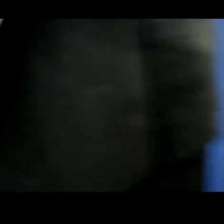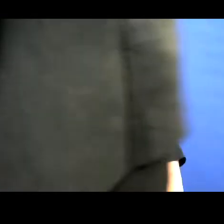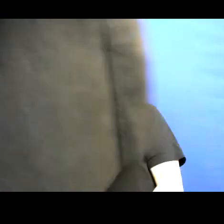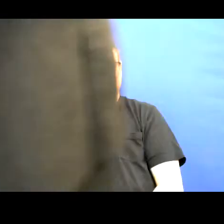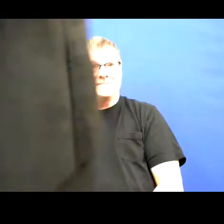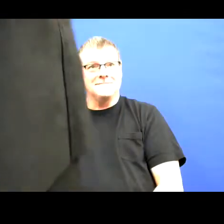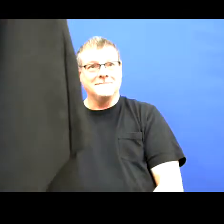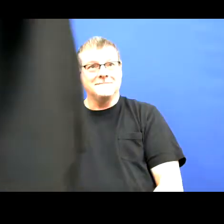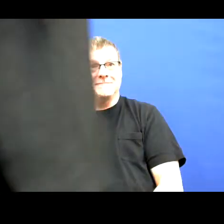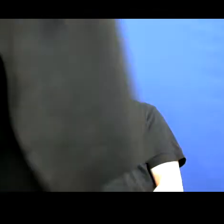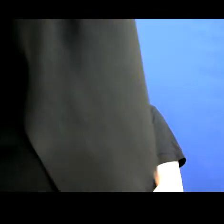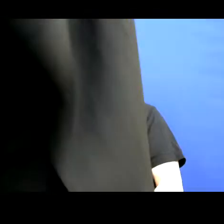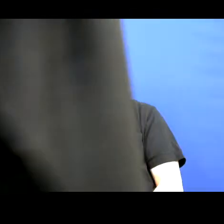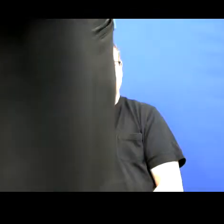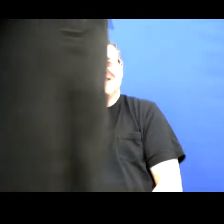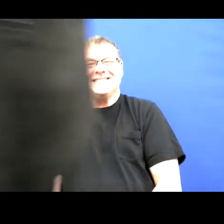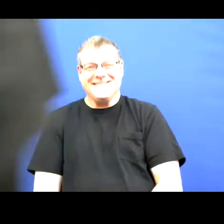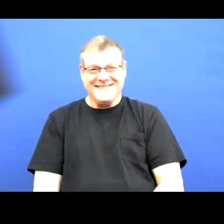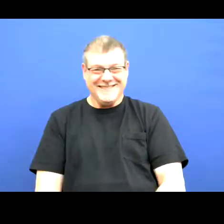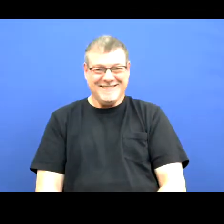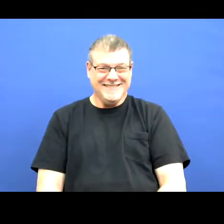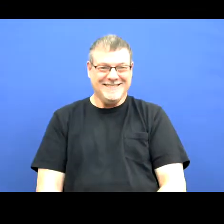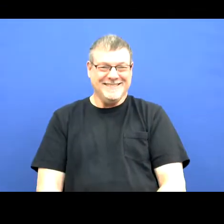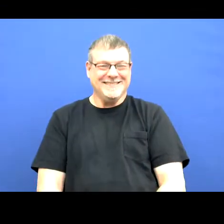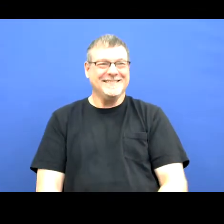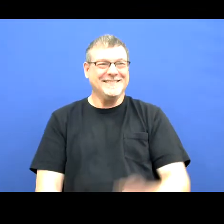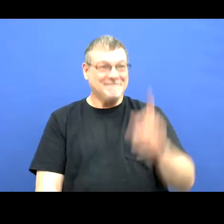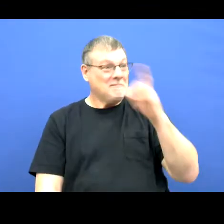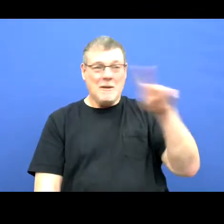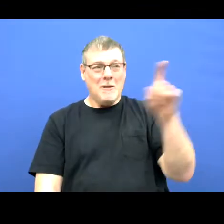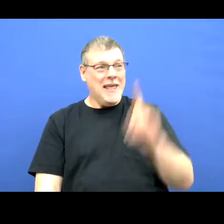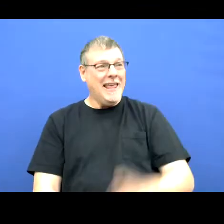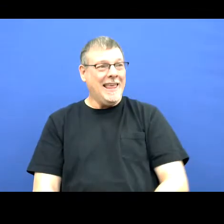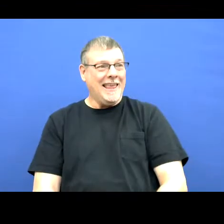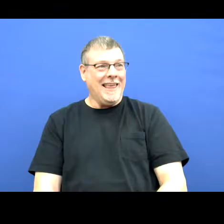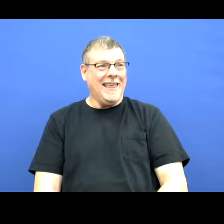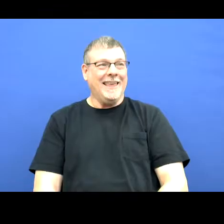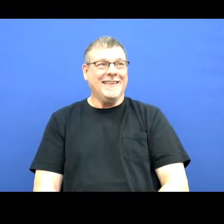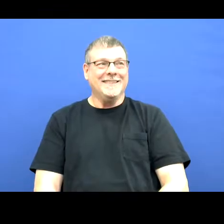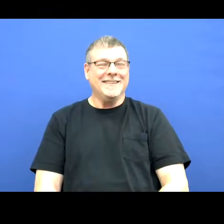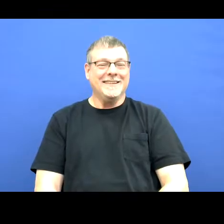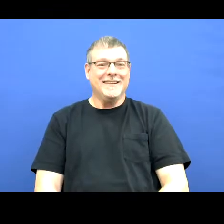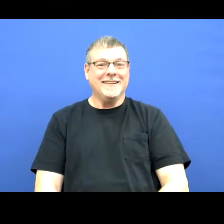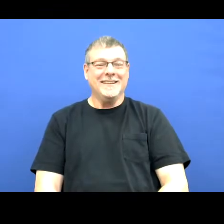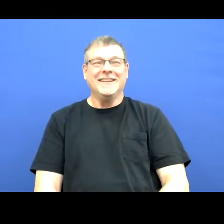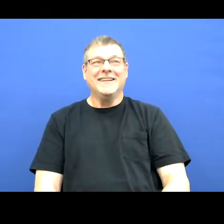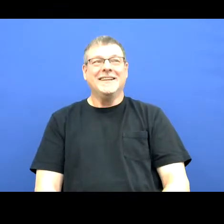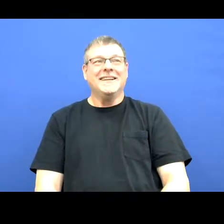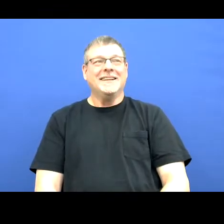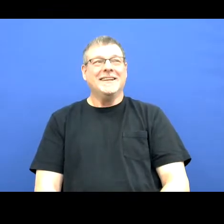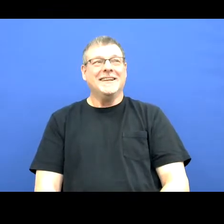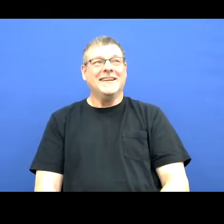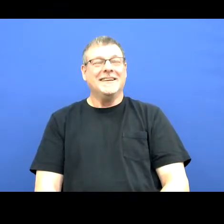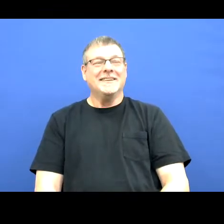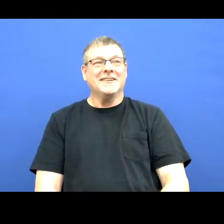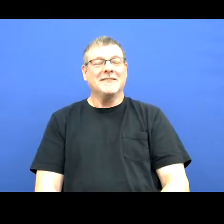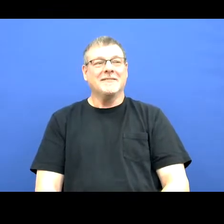You gonna say something? Can't get away that easy. Just in case I have some